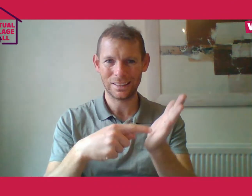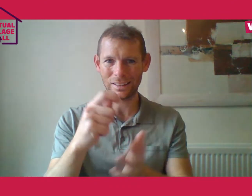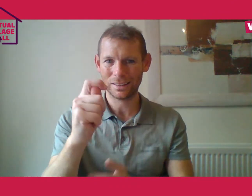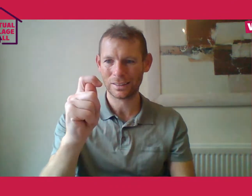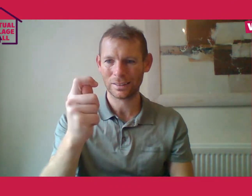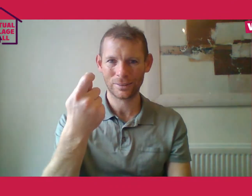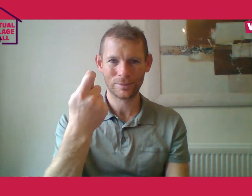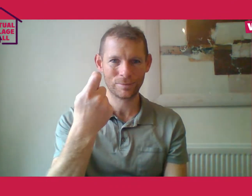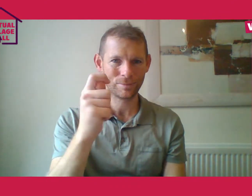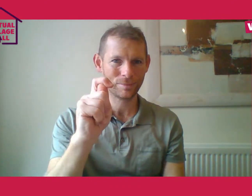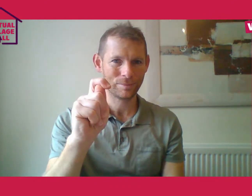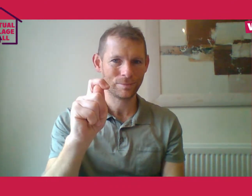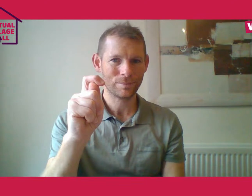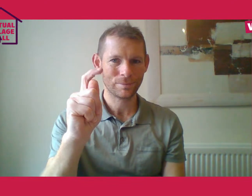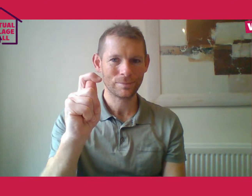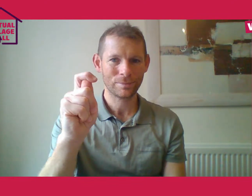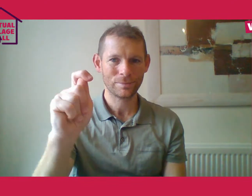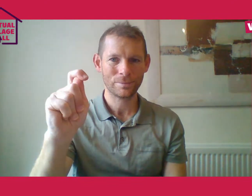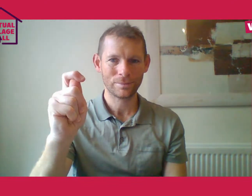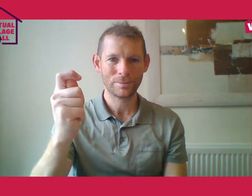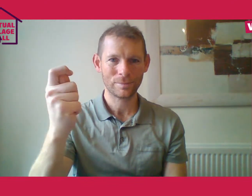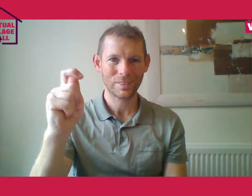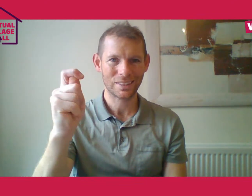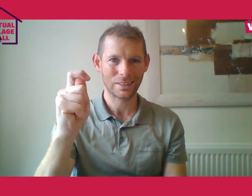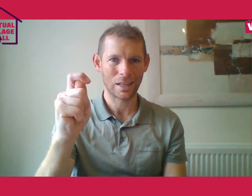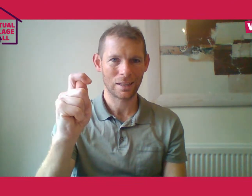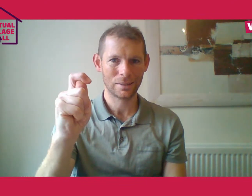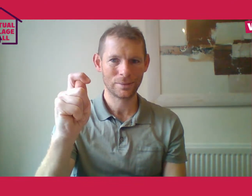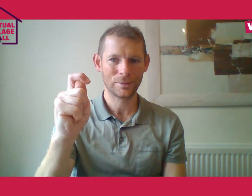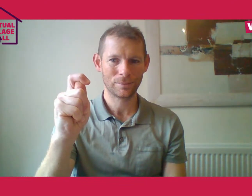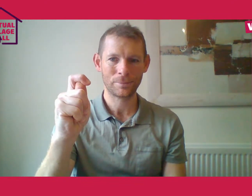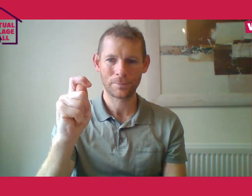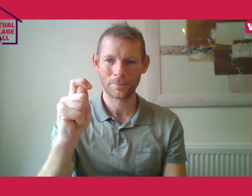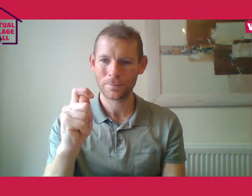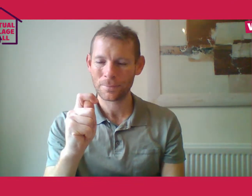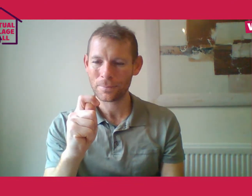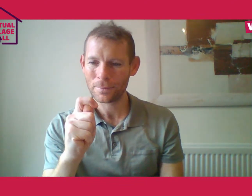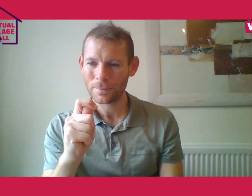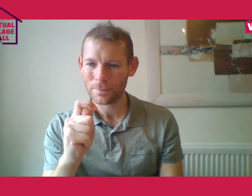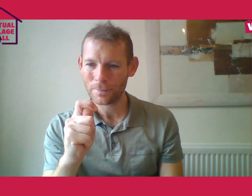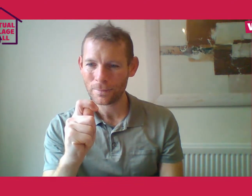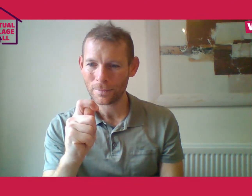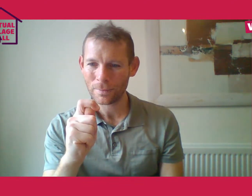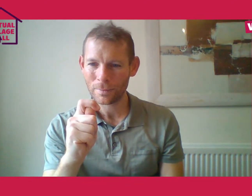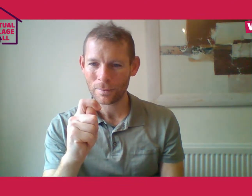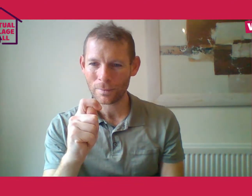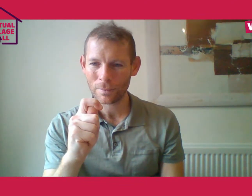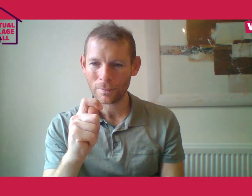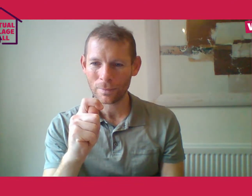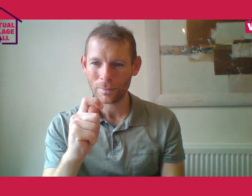So 10 looks a bit like the shape of a T. You can get your fingers in that position.